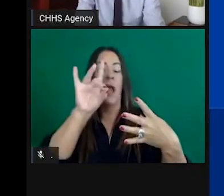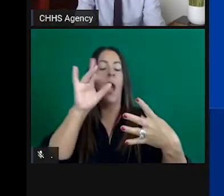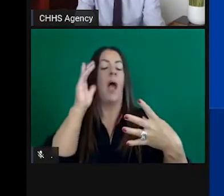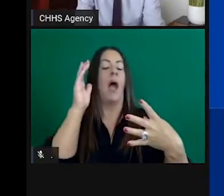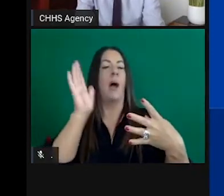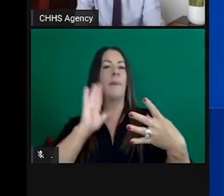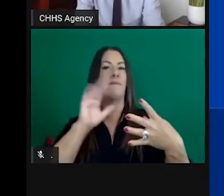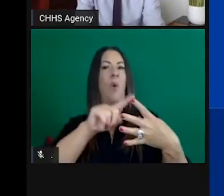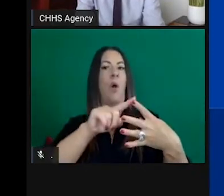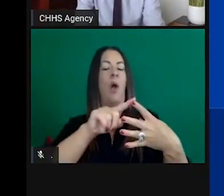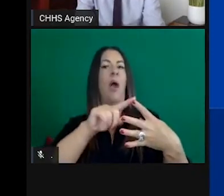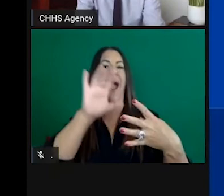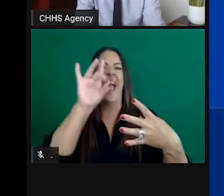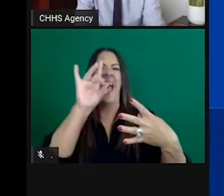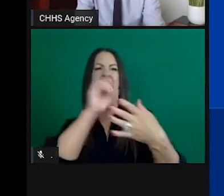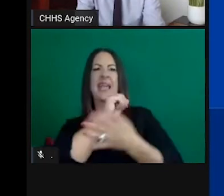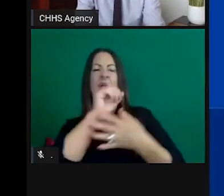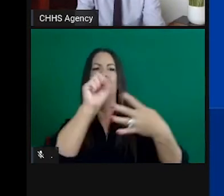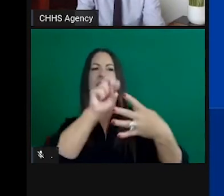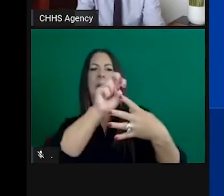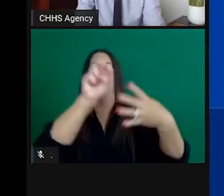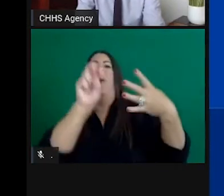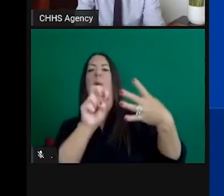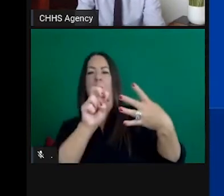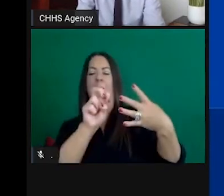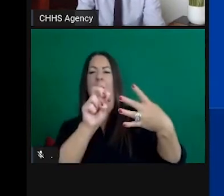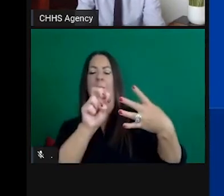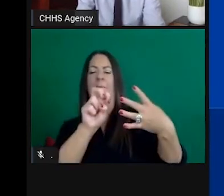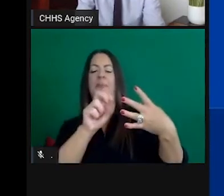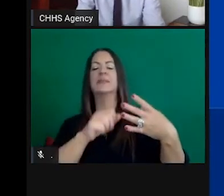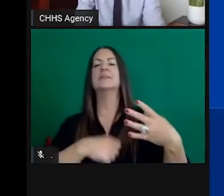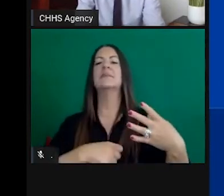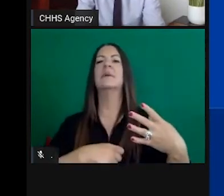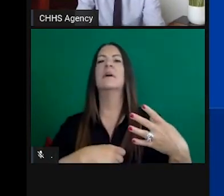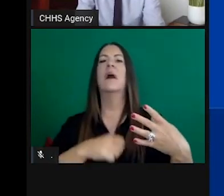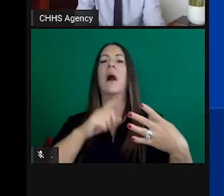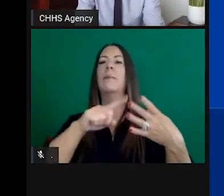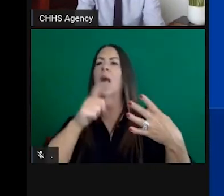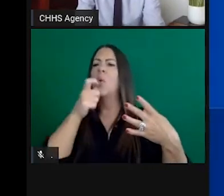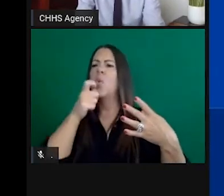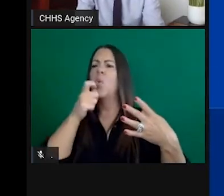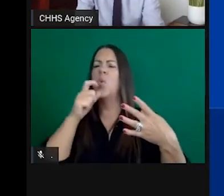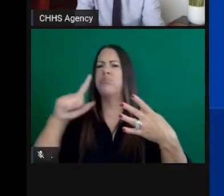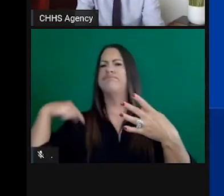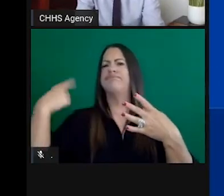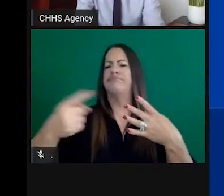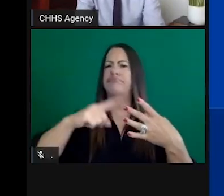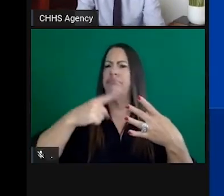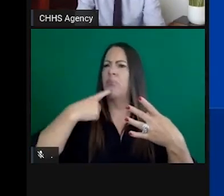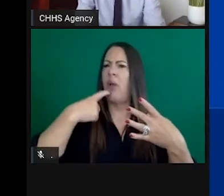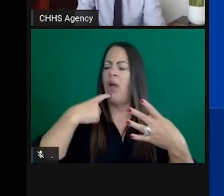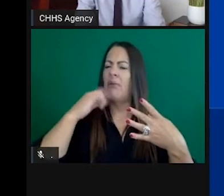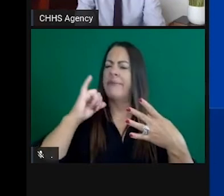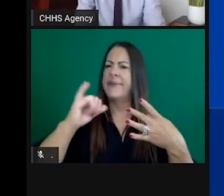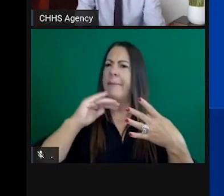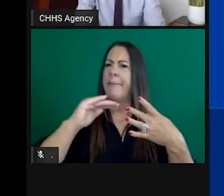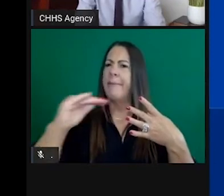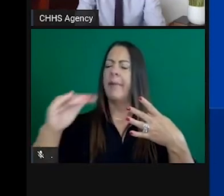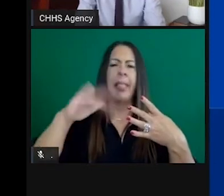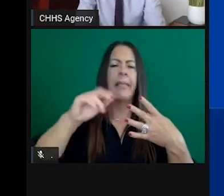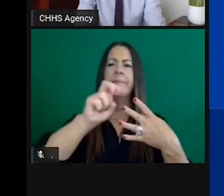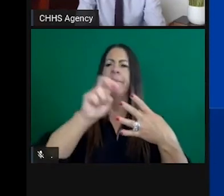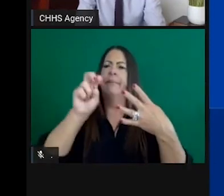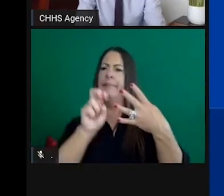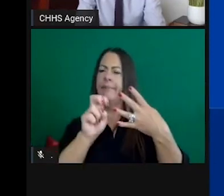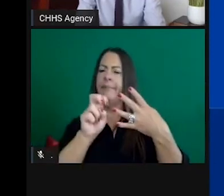and we don't yet have any counties that have moved from red into orange or orange into yellow. And the reason is,